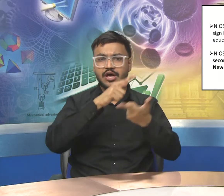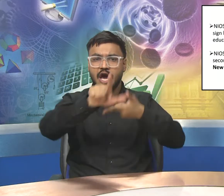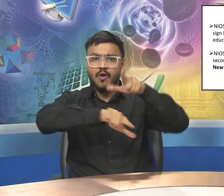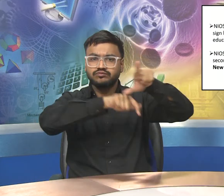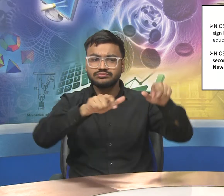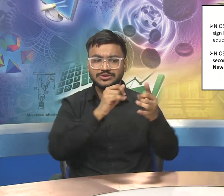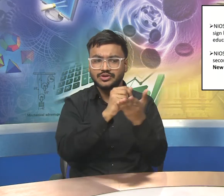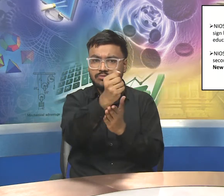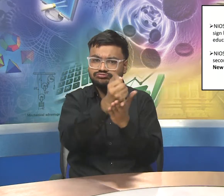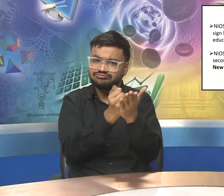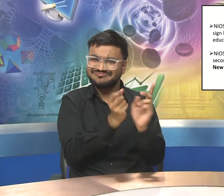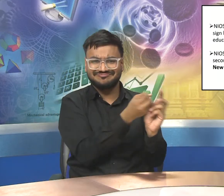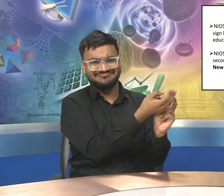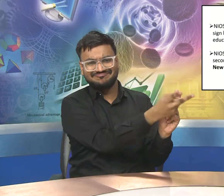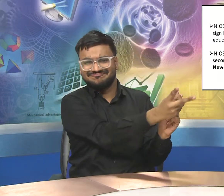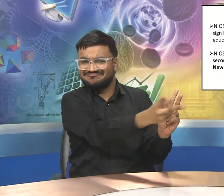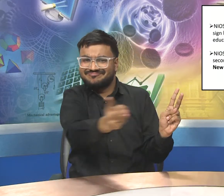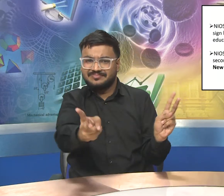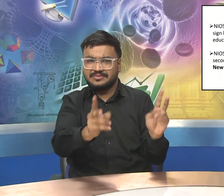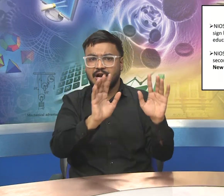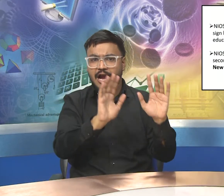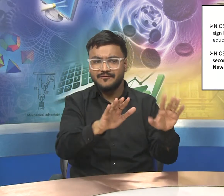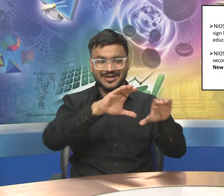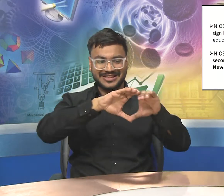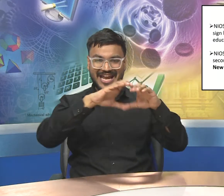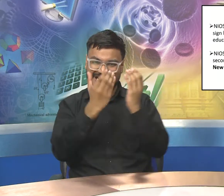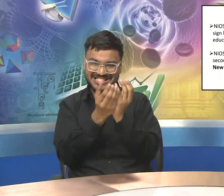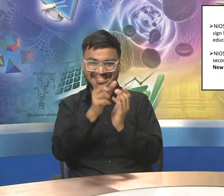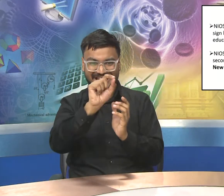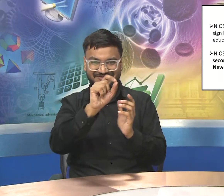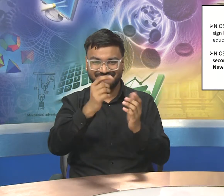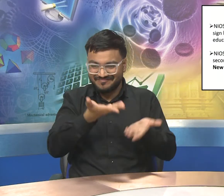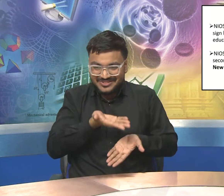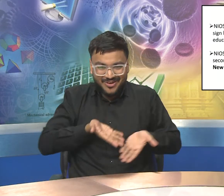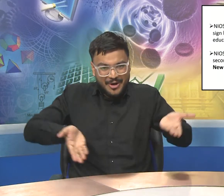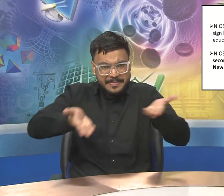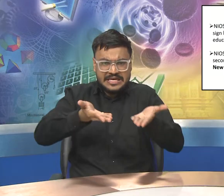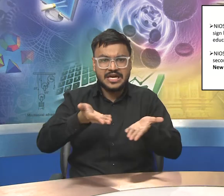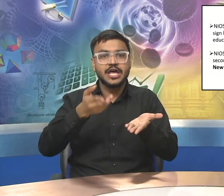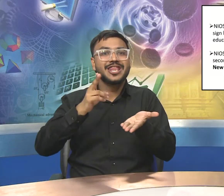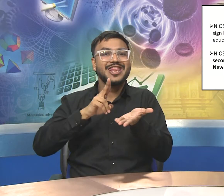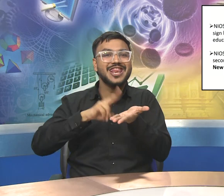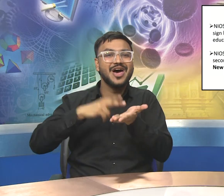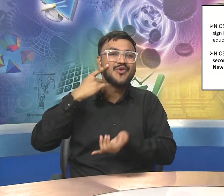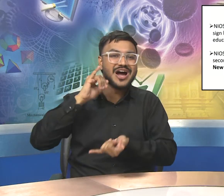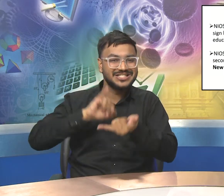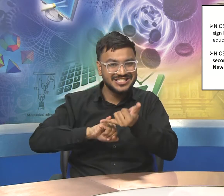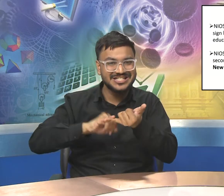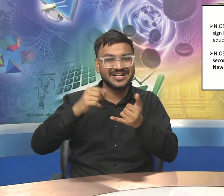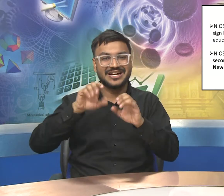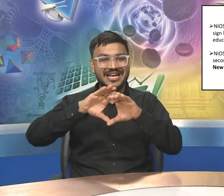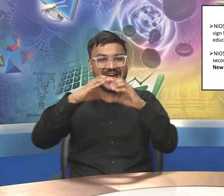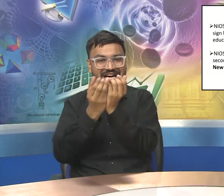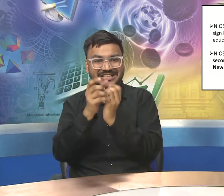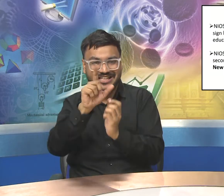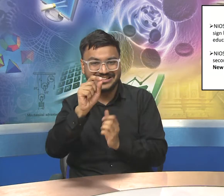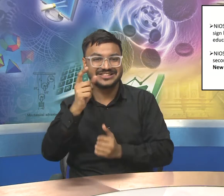NIOS introduced ISL as a language subject at the secondary level